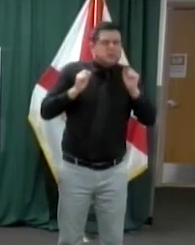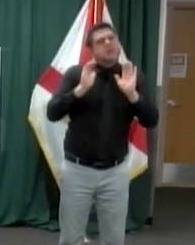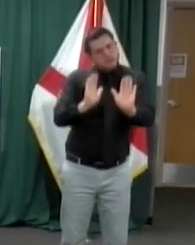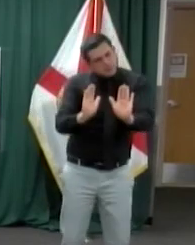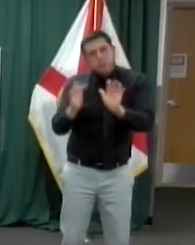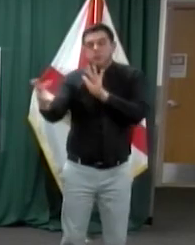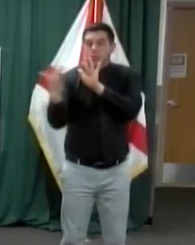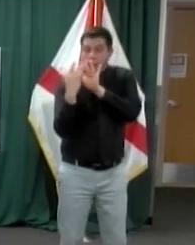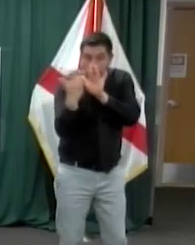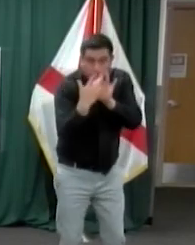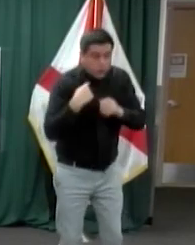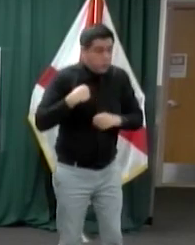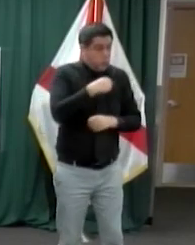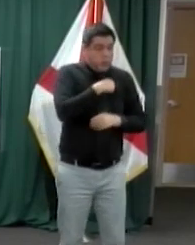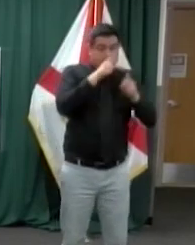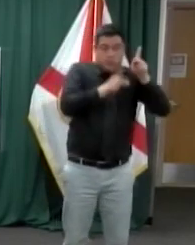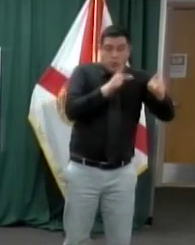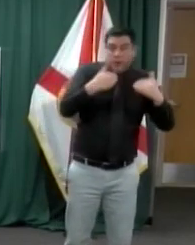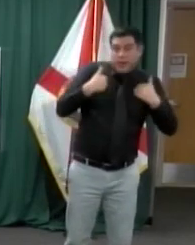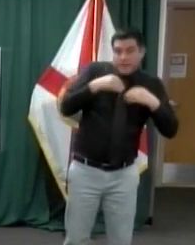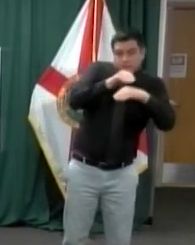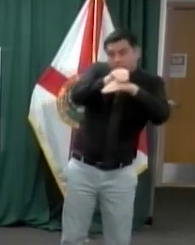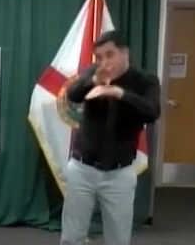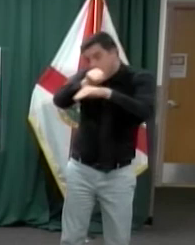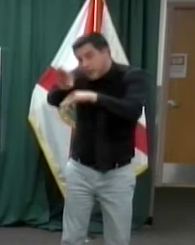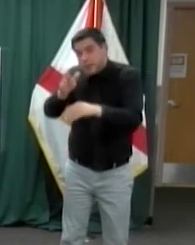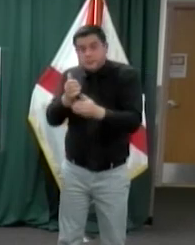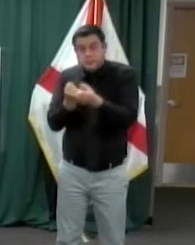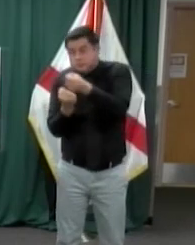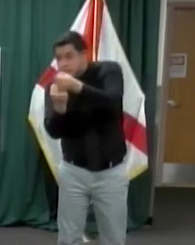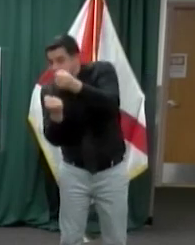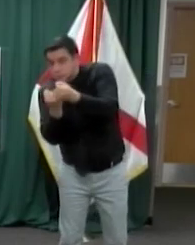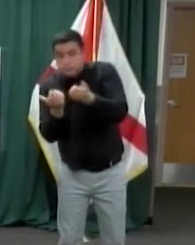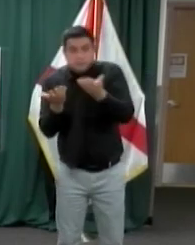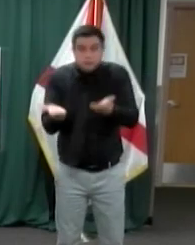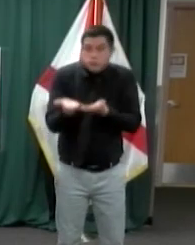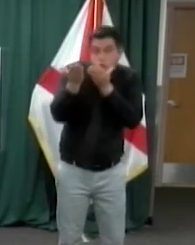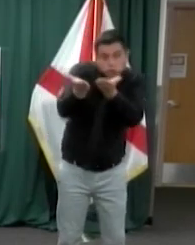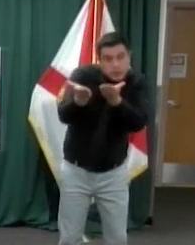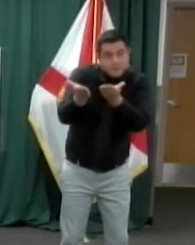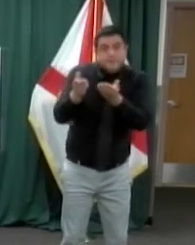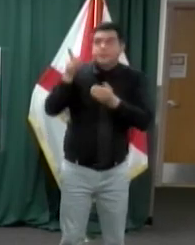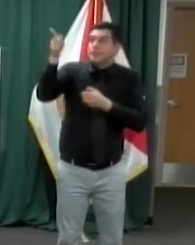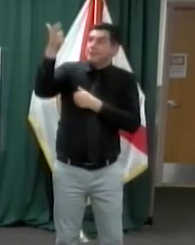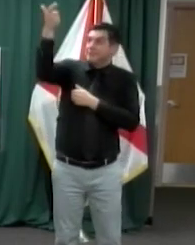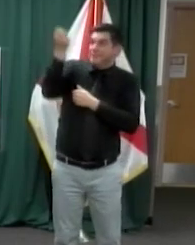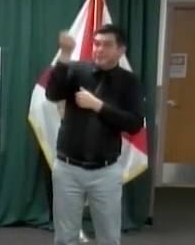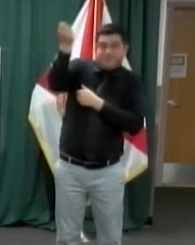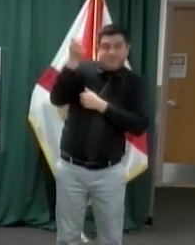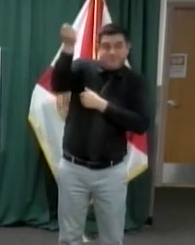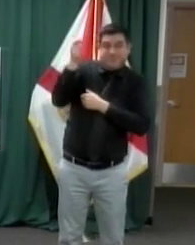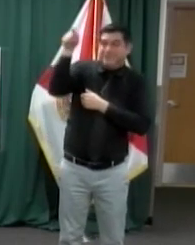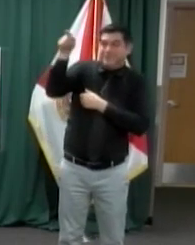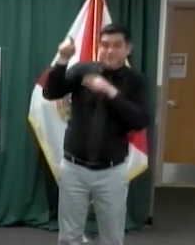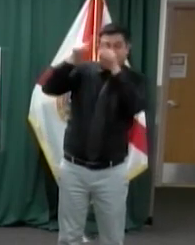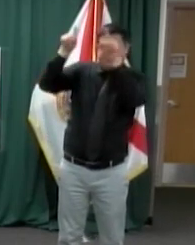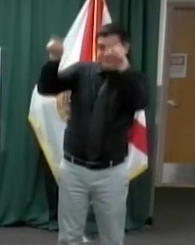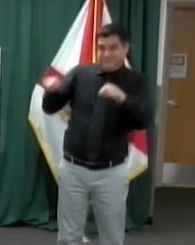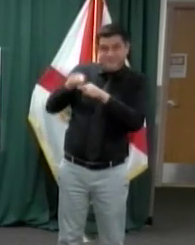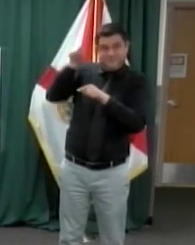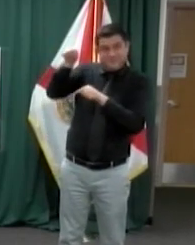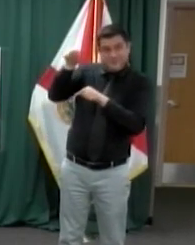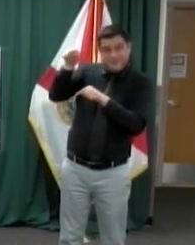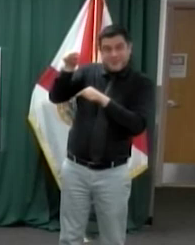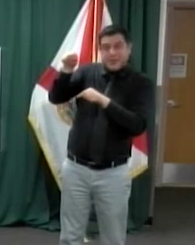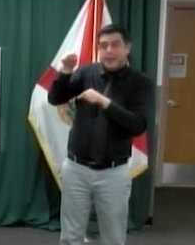basic questions for the application. Of course, they cannot file a claim, but they could answer basic questions